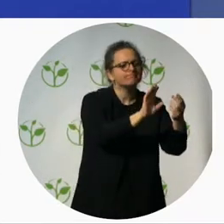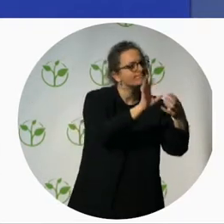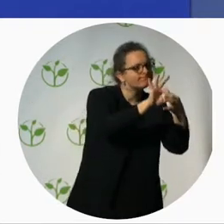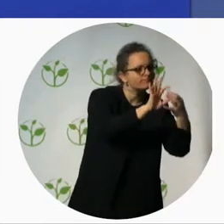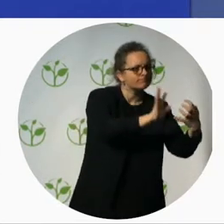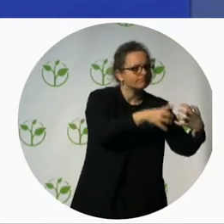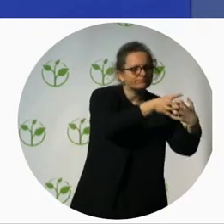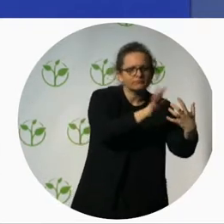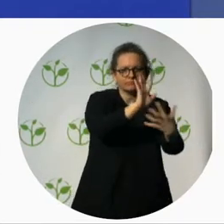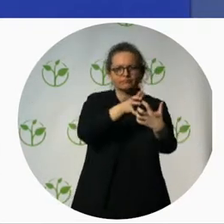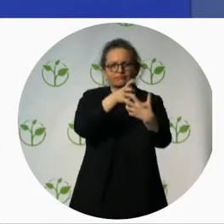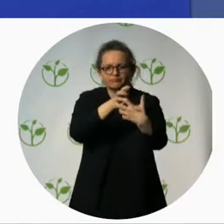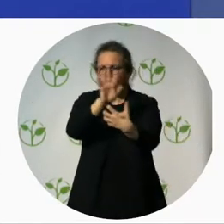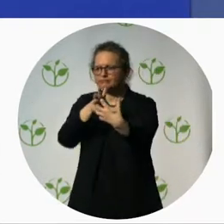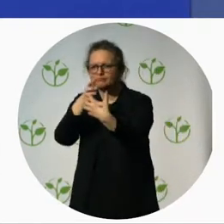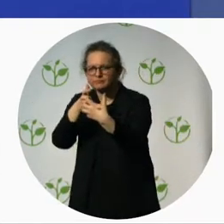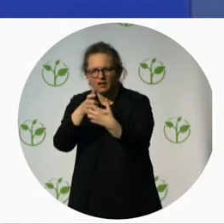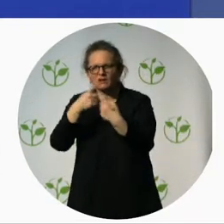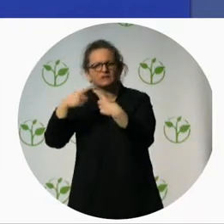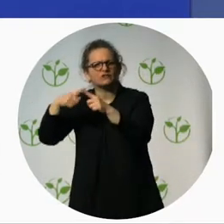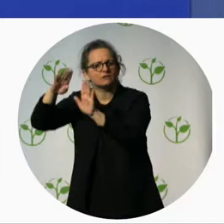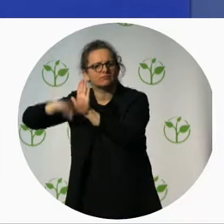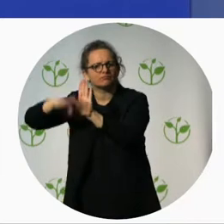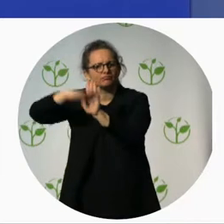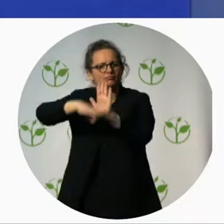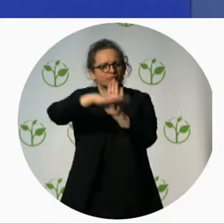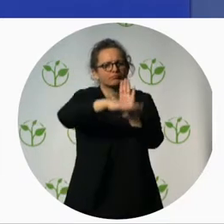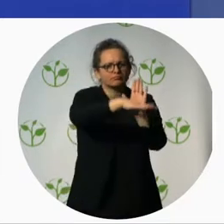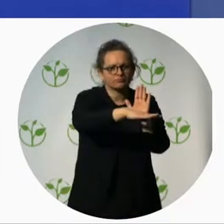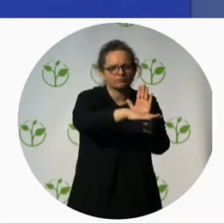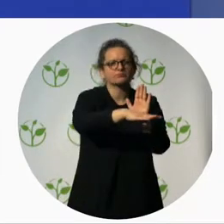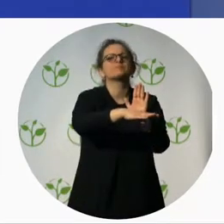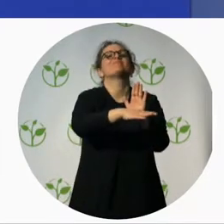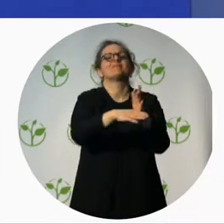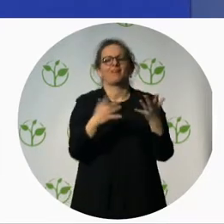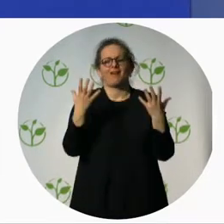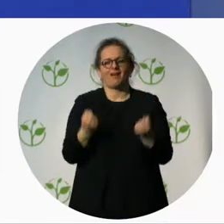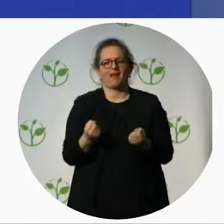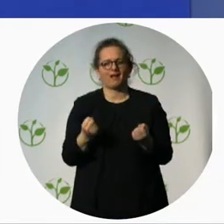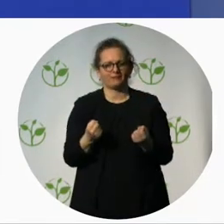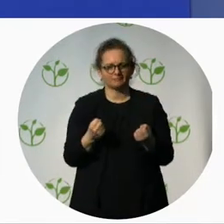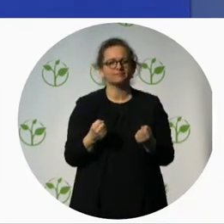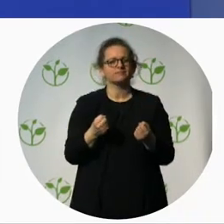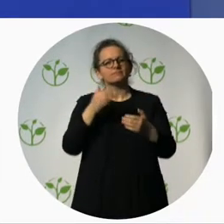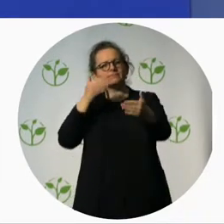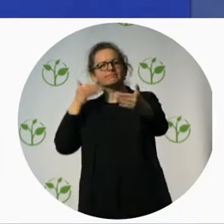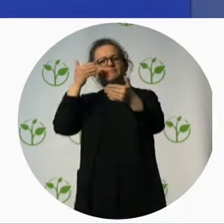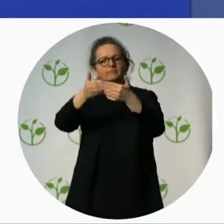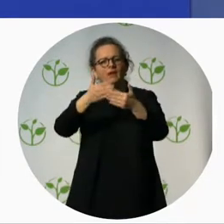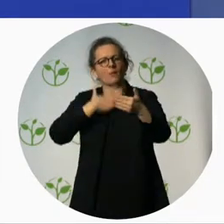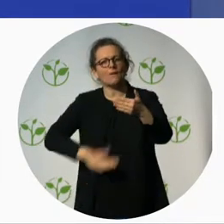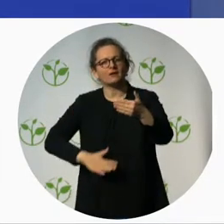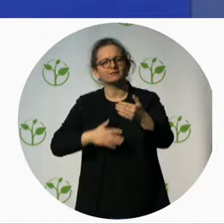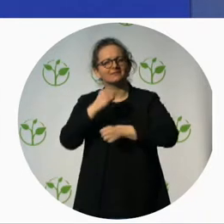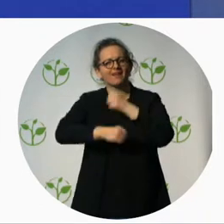by the year 2030. So we have to look at this as a reality. We tried to get